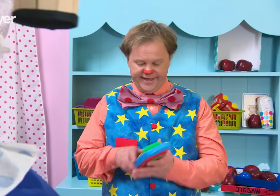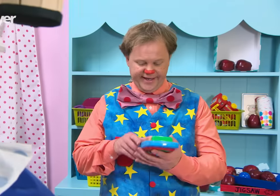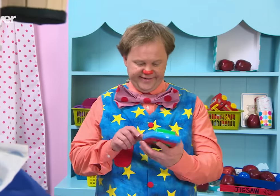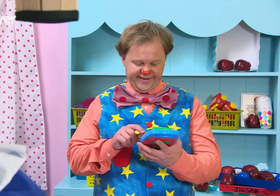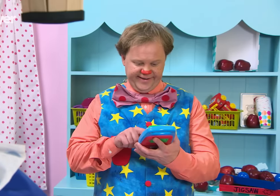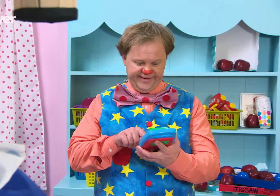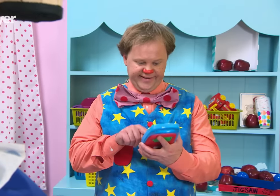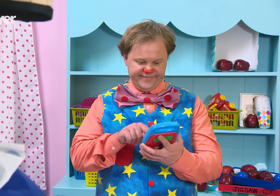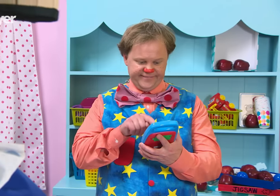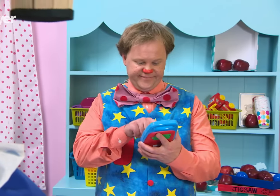hang on a second.